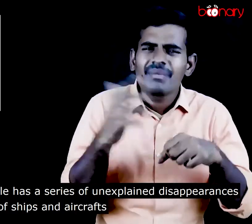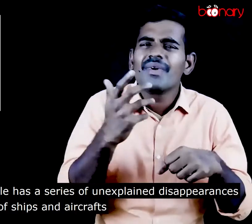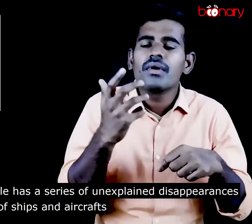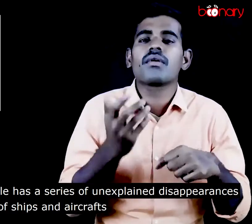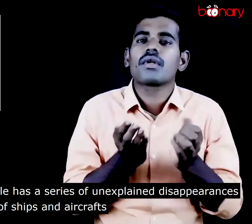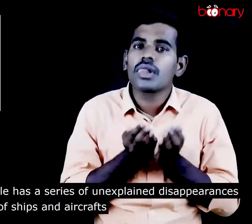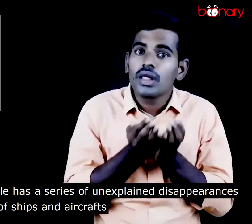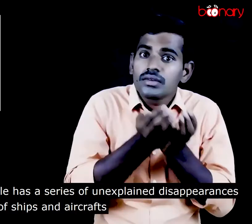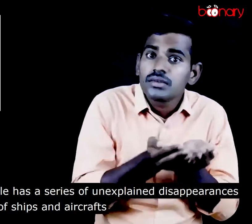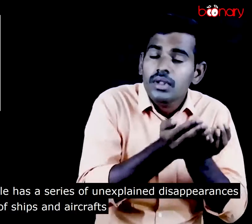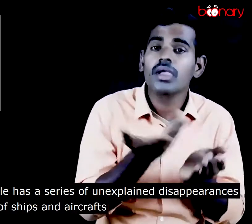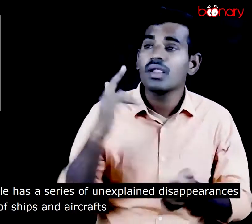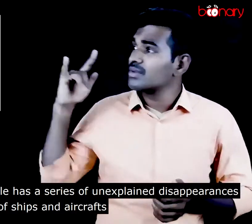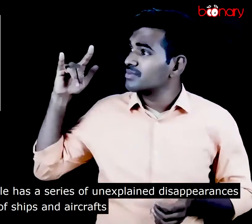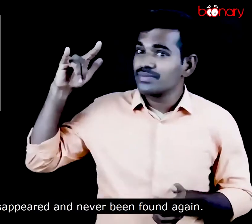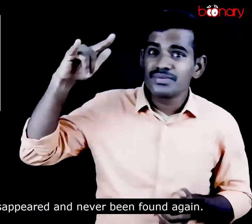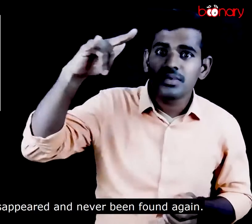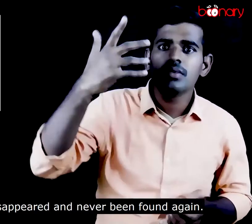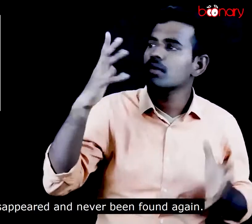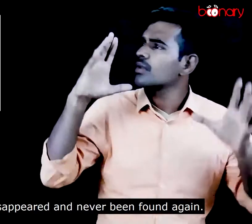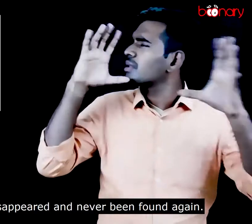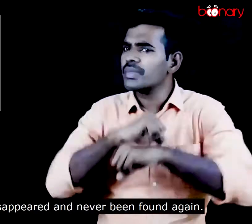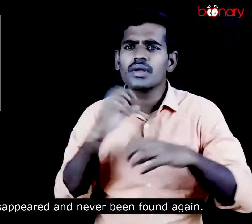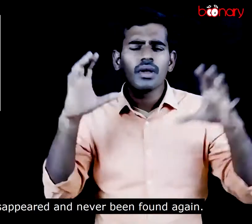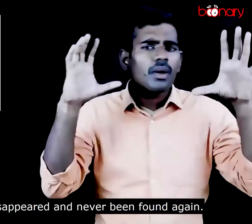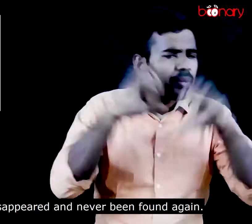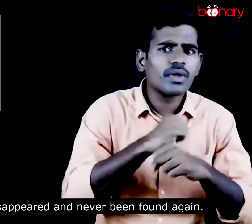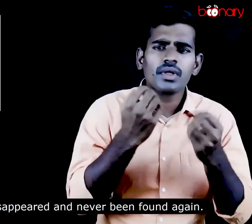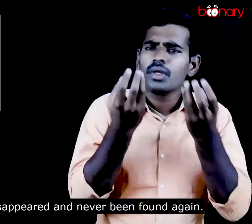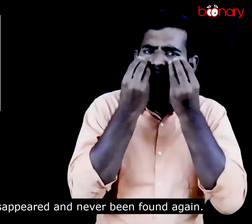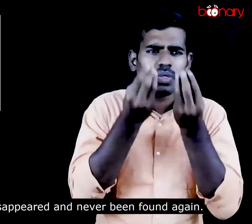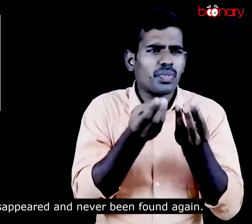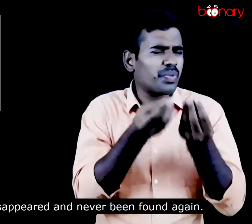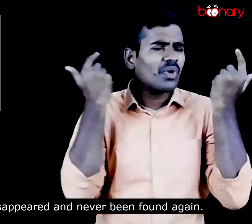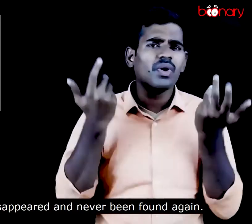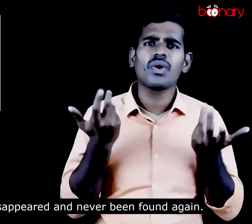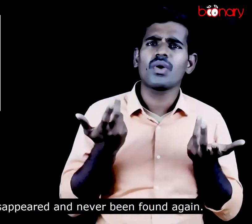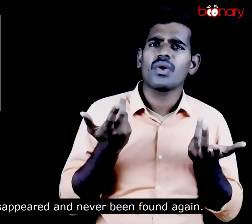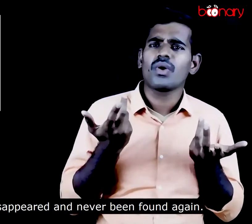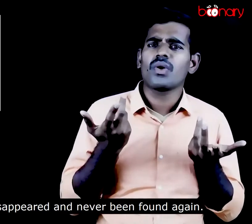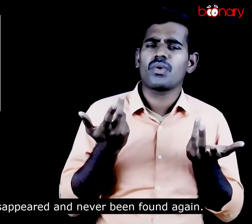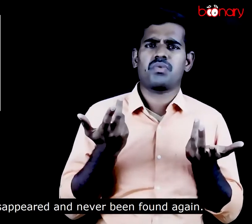ships and aircrafts which have just disappeared and never been found again.